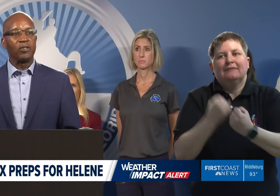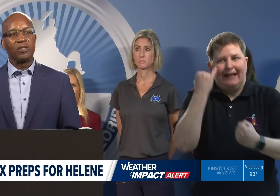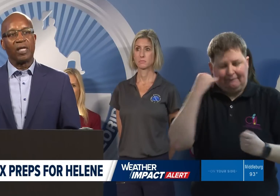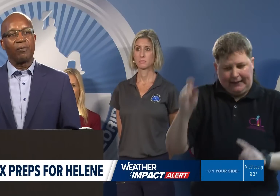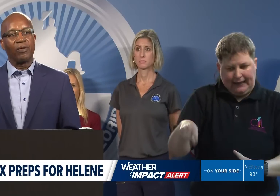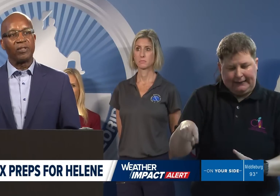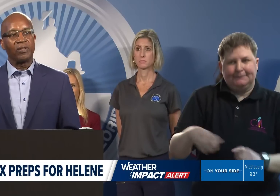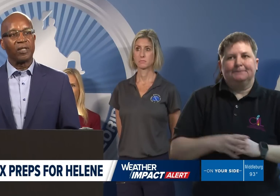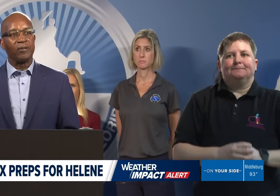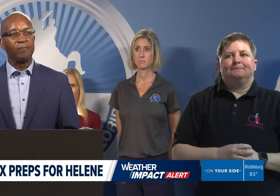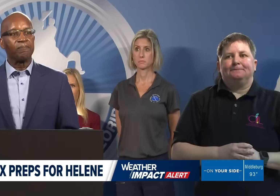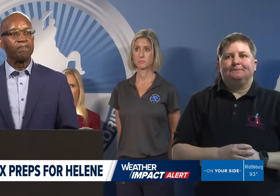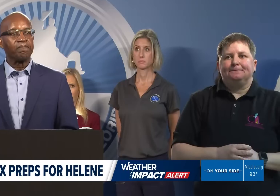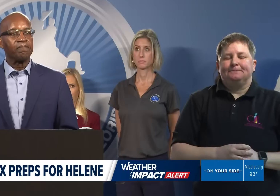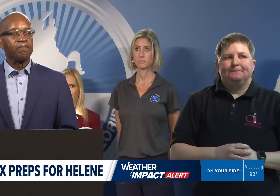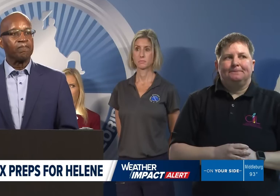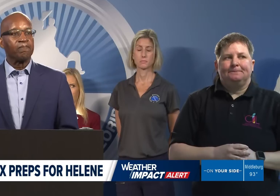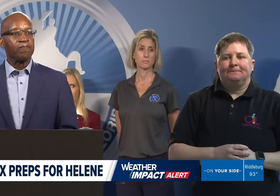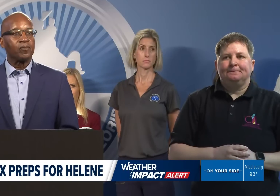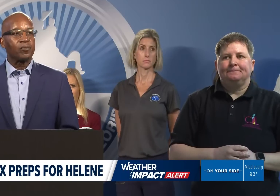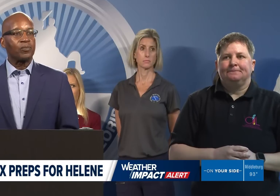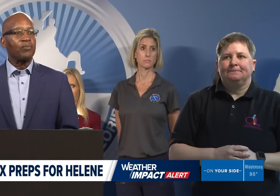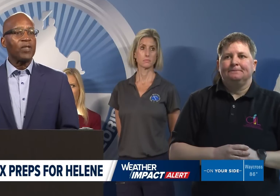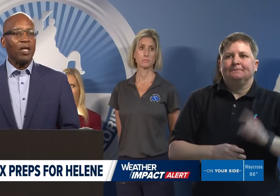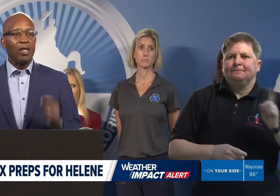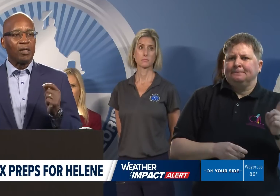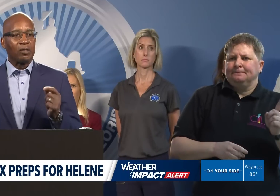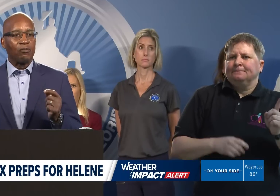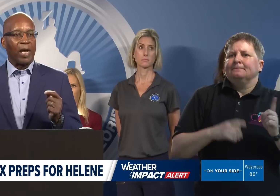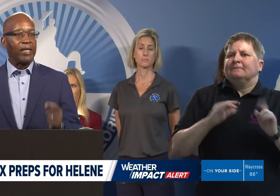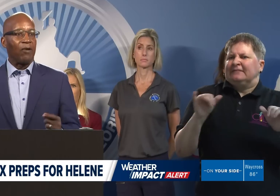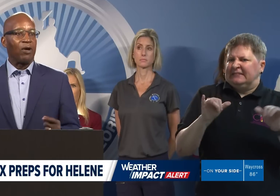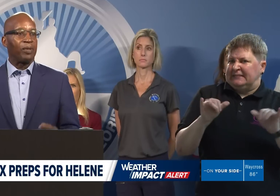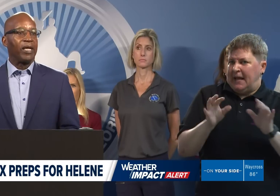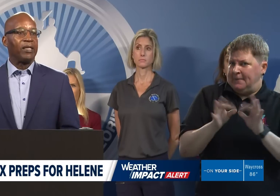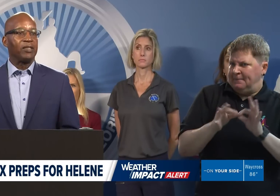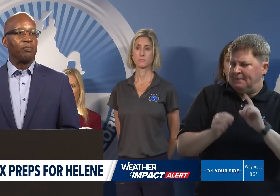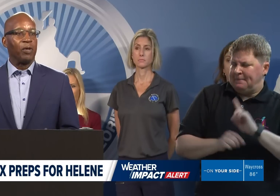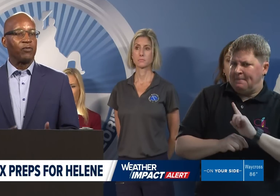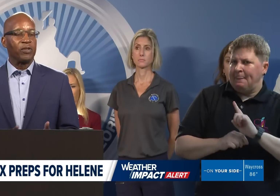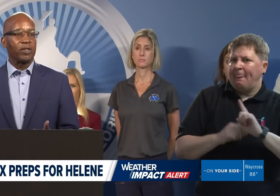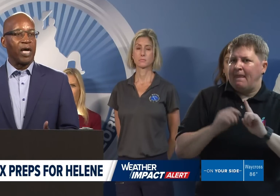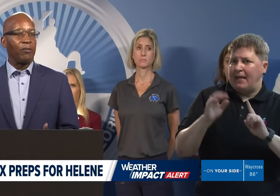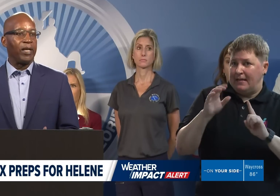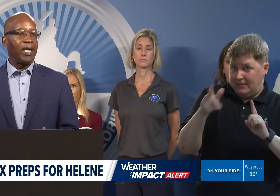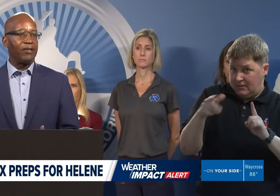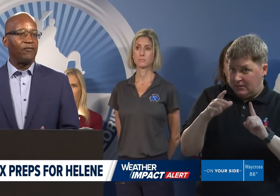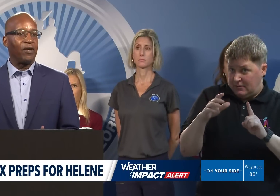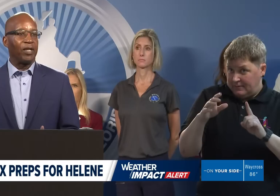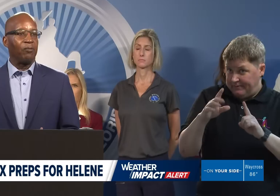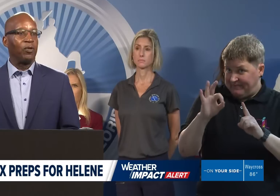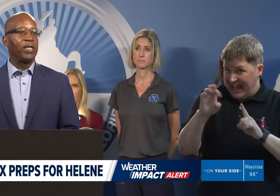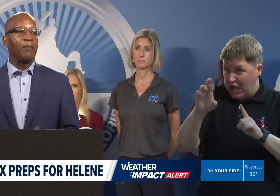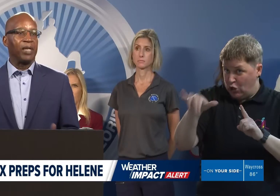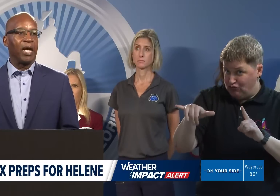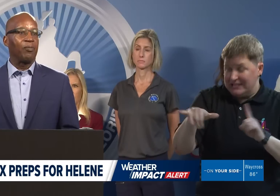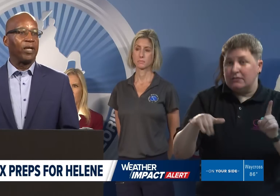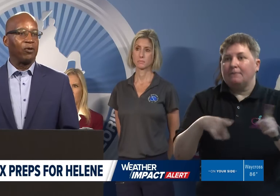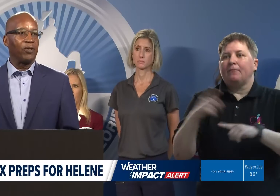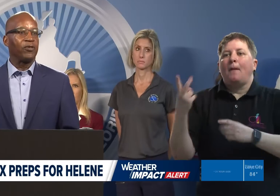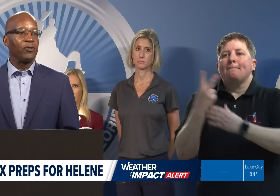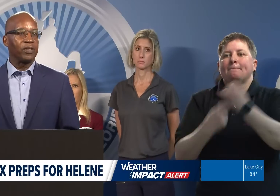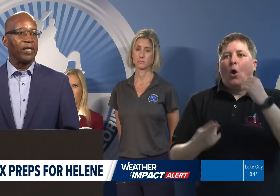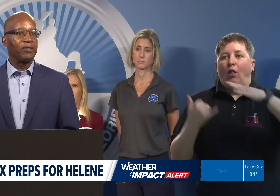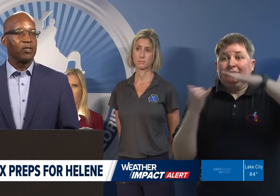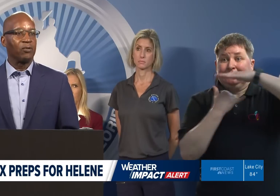and the Emergency Operations Center. And on the ferry, same thing, or is that something where? Right now, our plan is both the Skyway and the ferry will not be